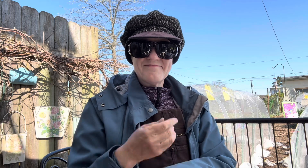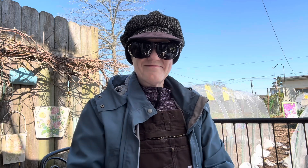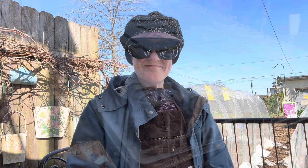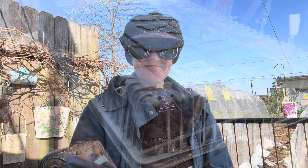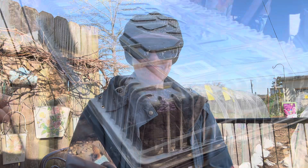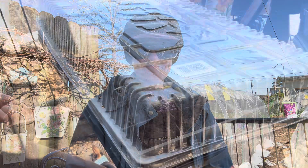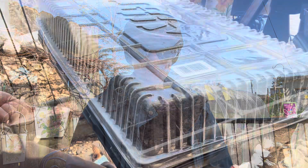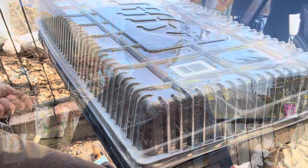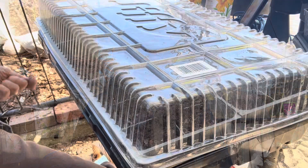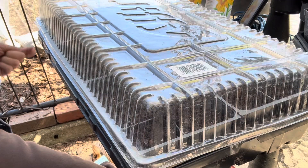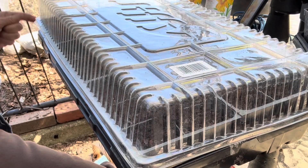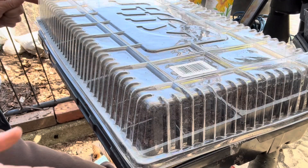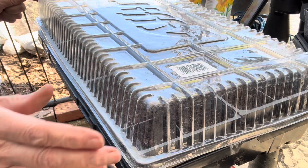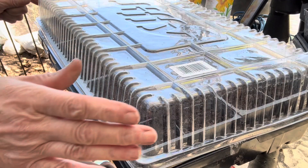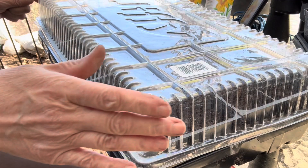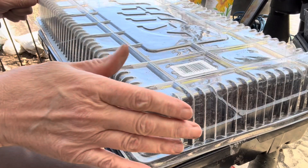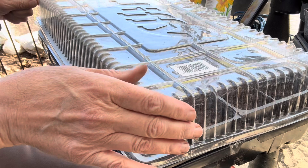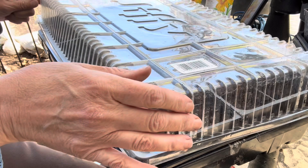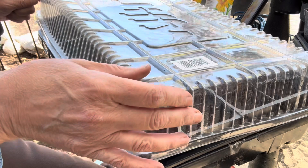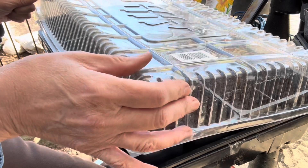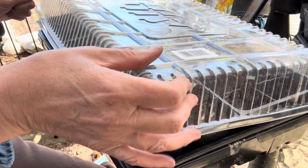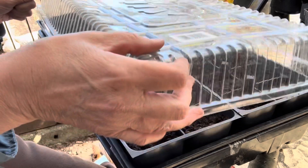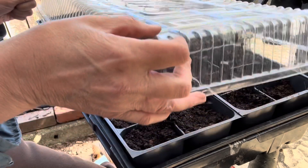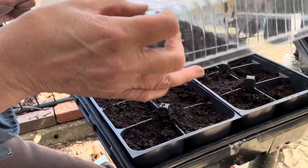And they germinate easily there because it's so warm.